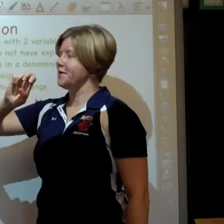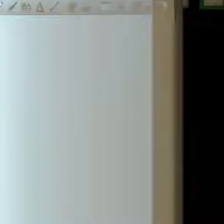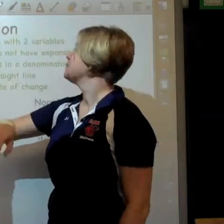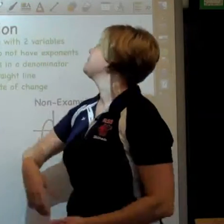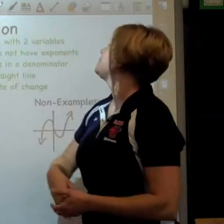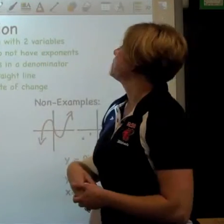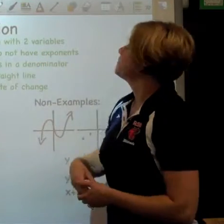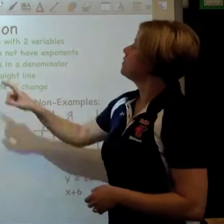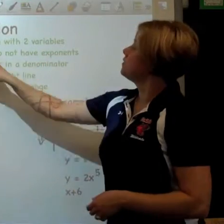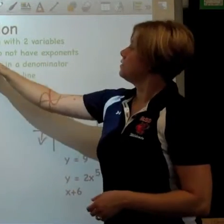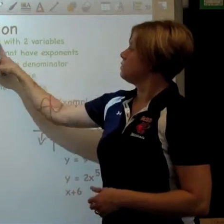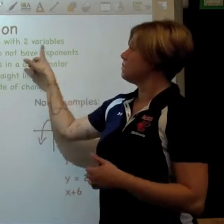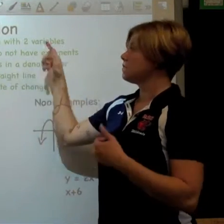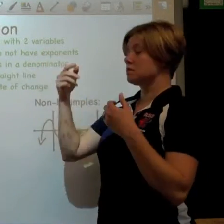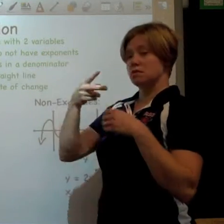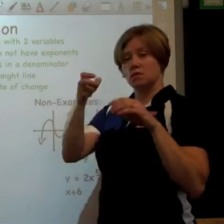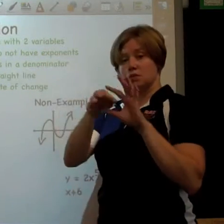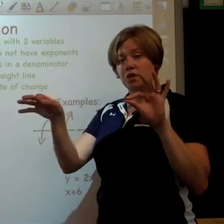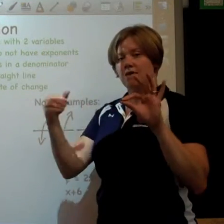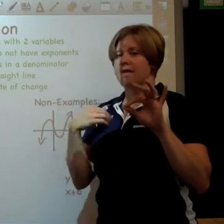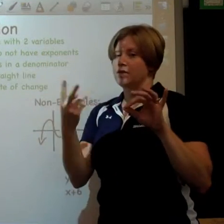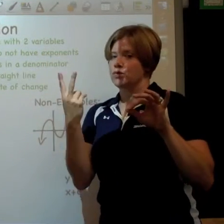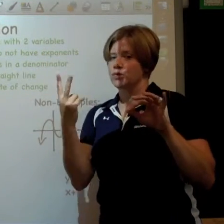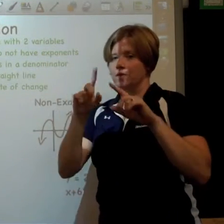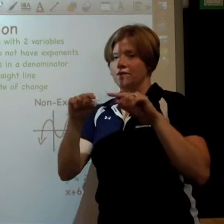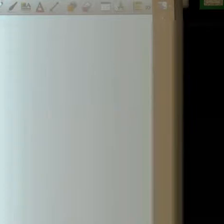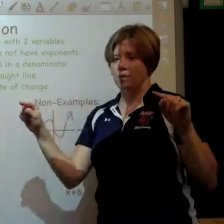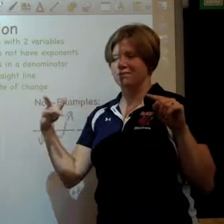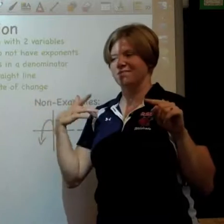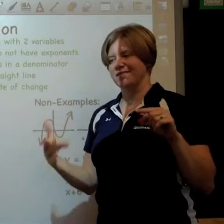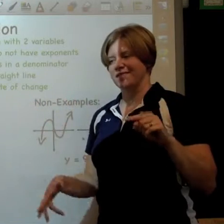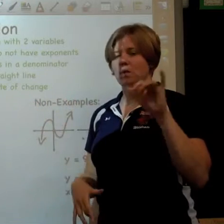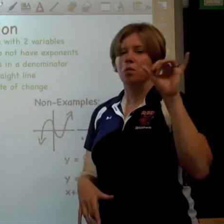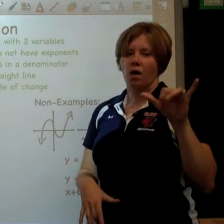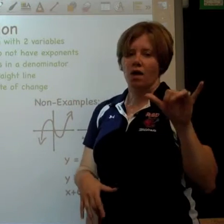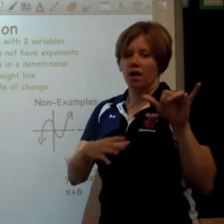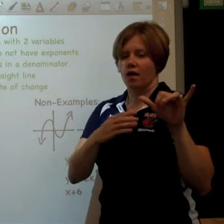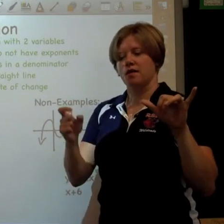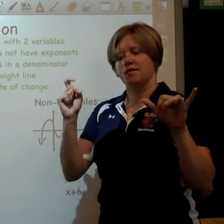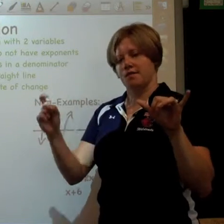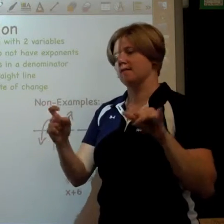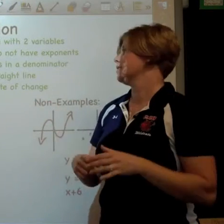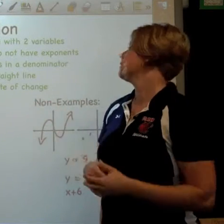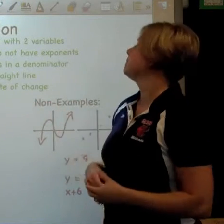says line here, so you can remember that it means linear. The equations have two variables and they tend to be y and x.